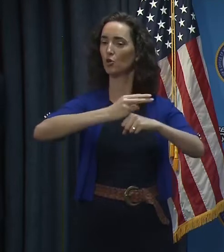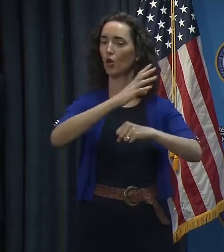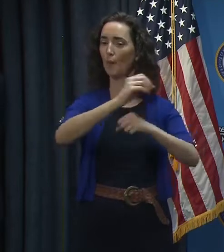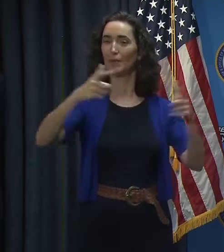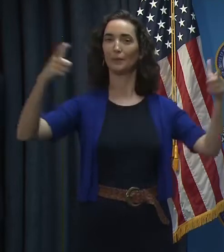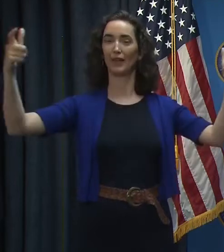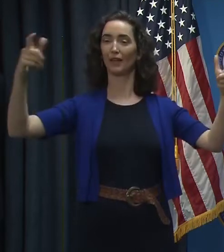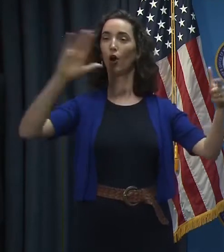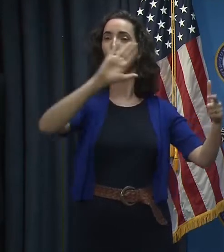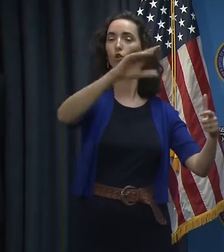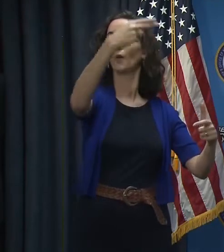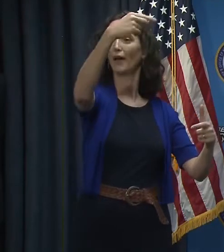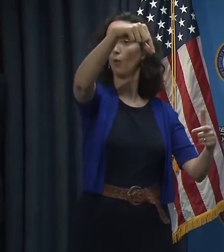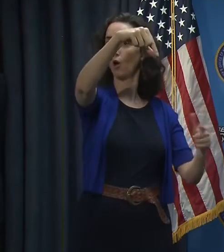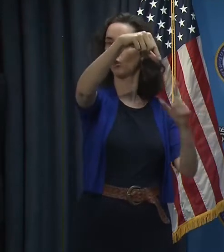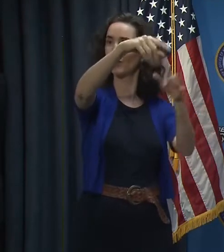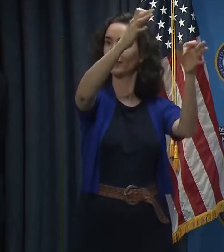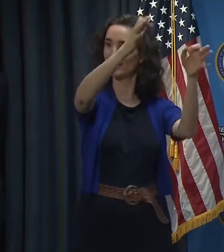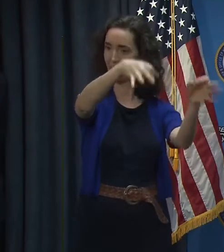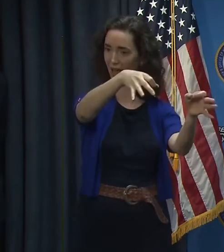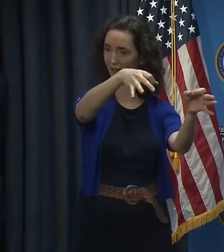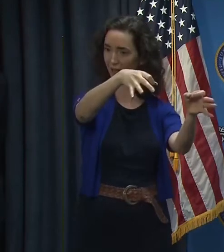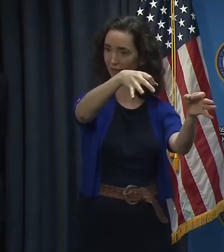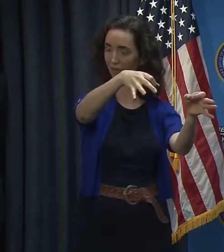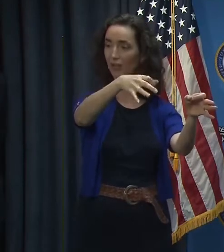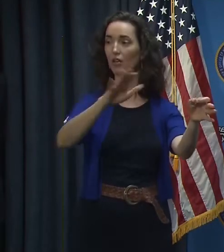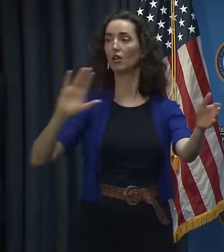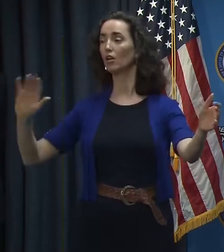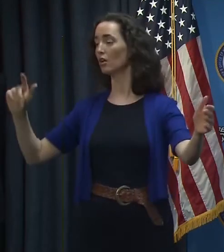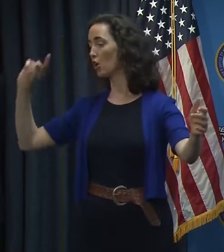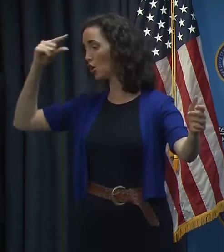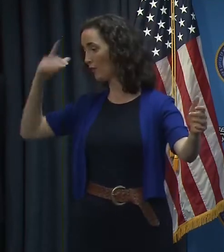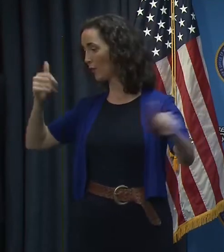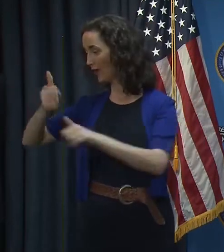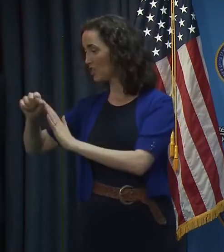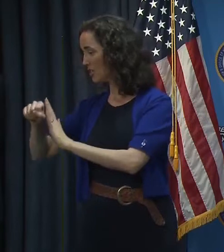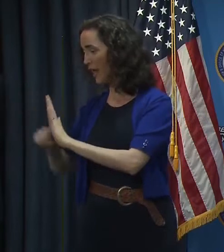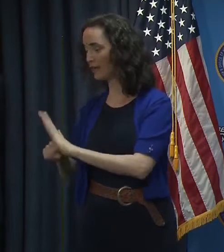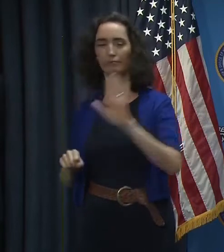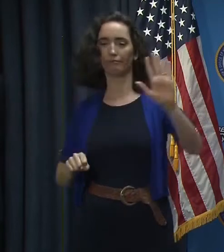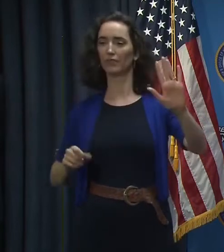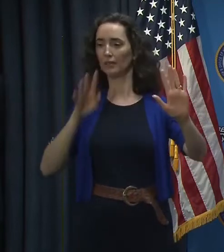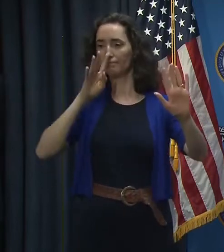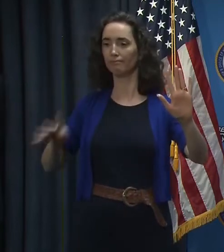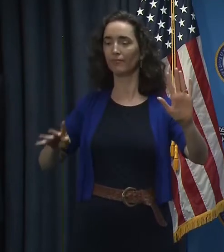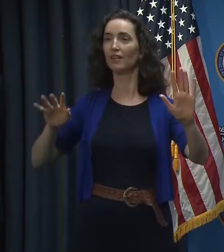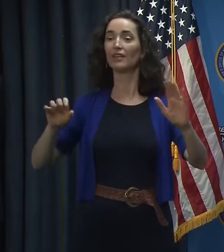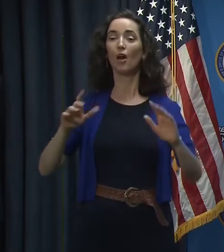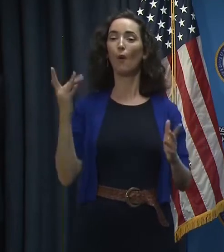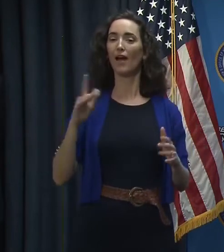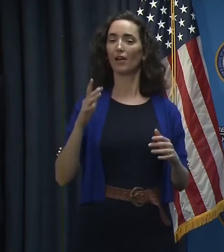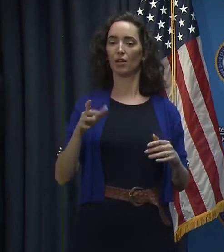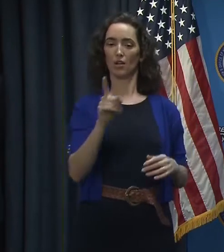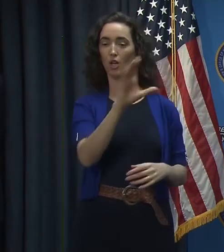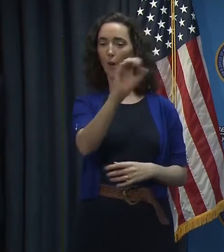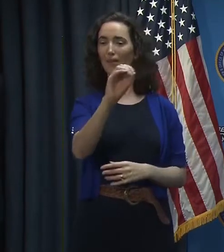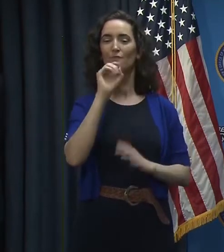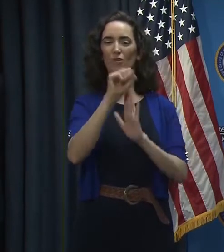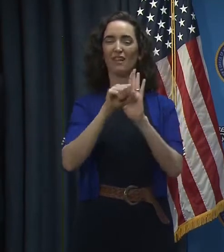their corporate headquarters separate and apart from what the governors of the various states have been deciding. And